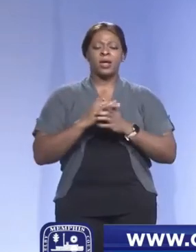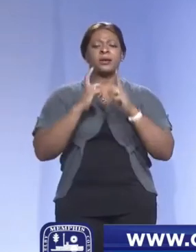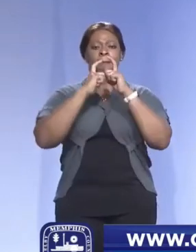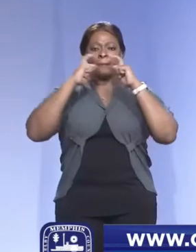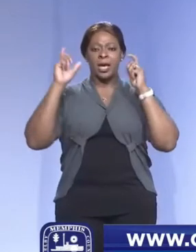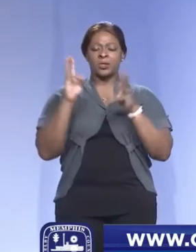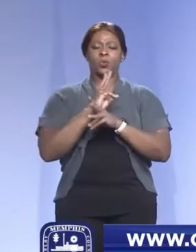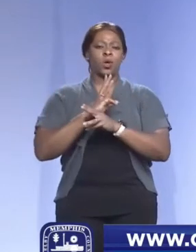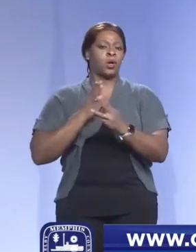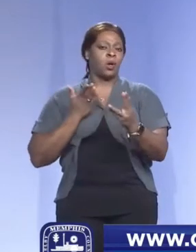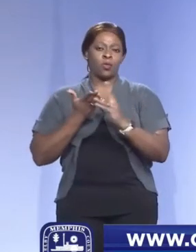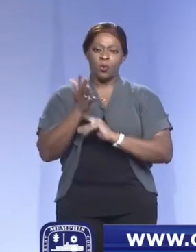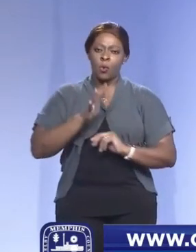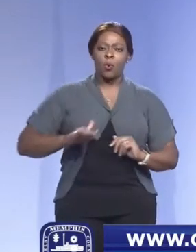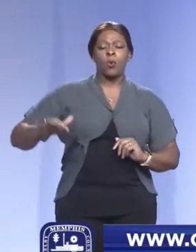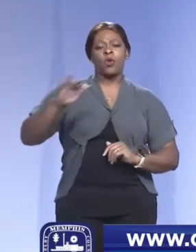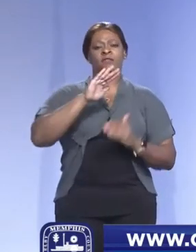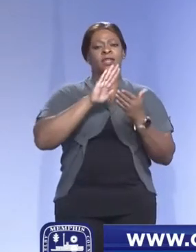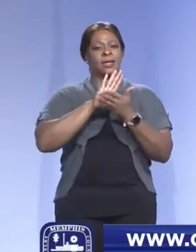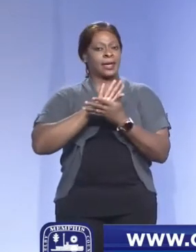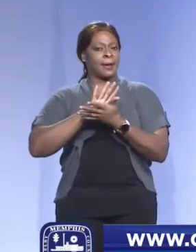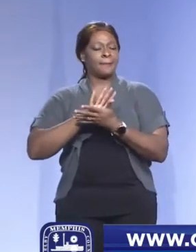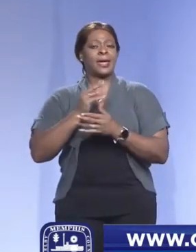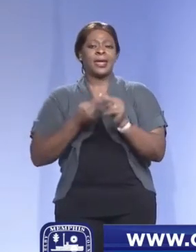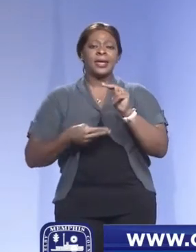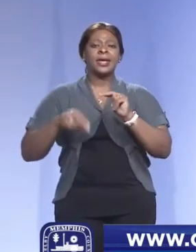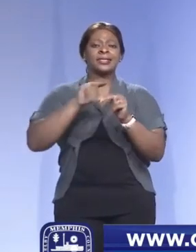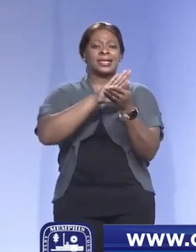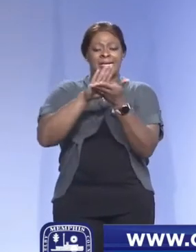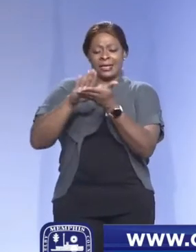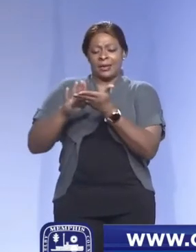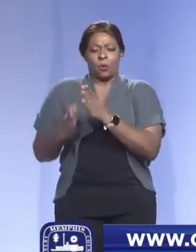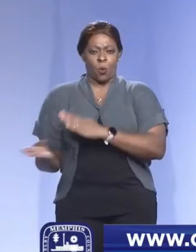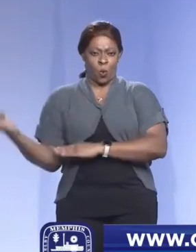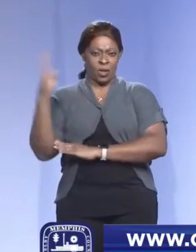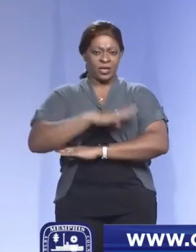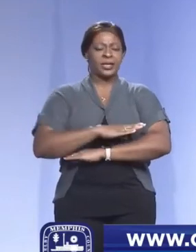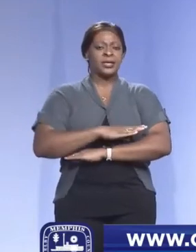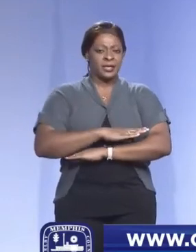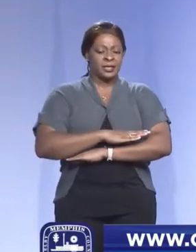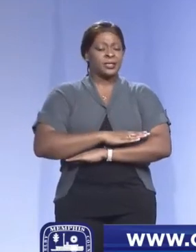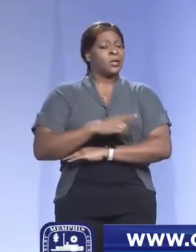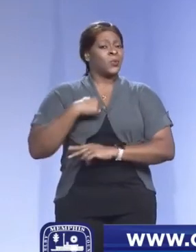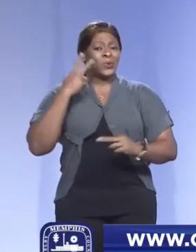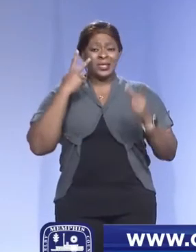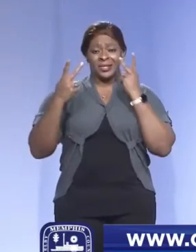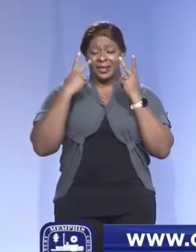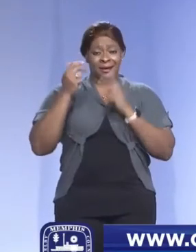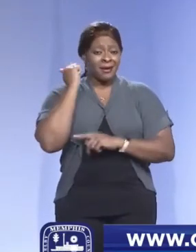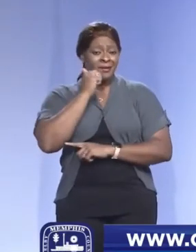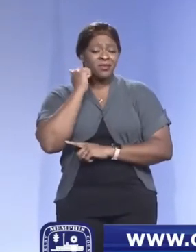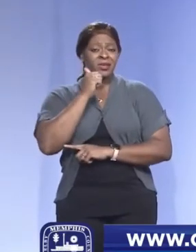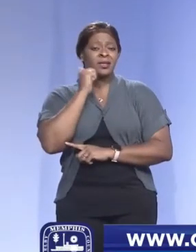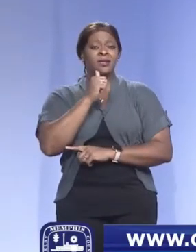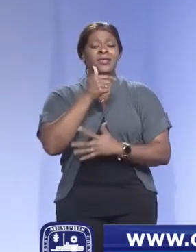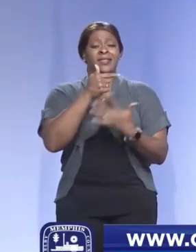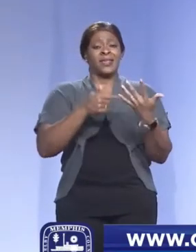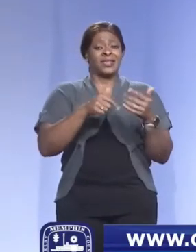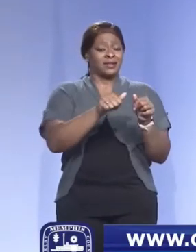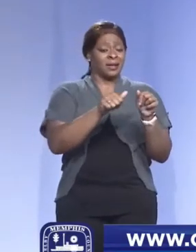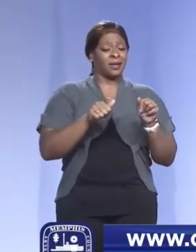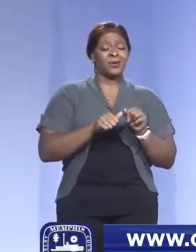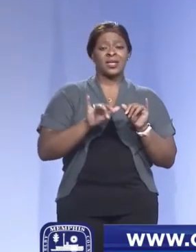wearing throughout the campus, as well as enhanced cleaning throughout the day. But as we're seeing every day, these areas